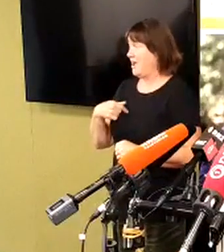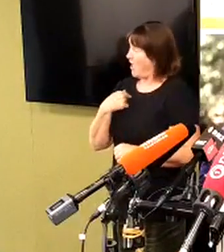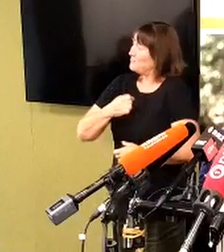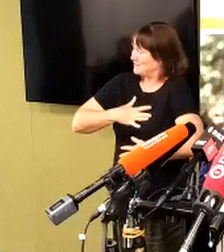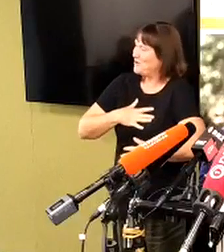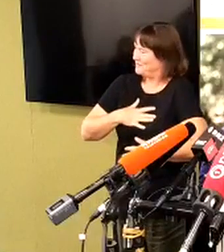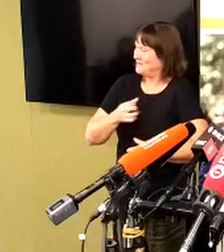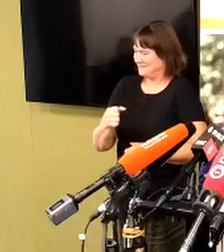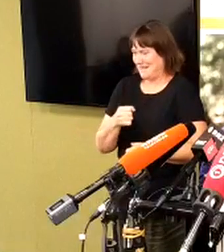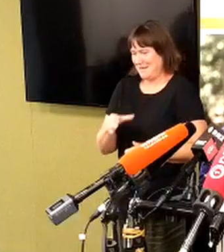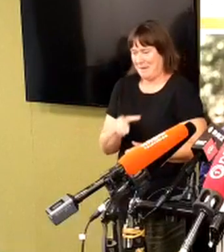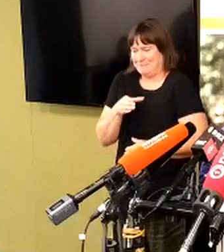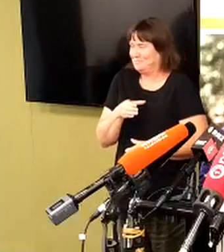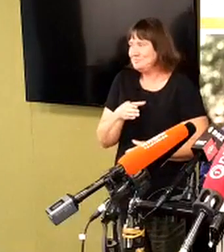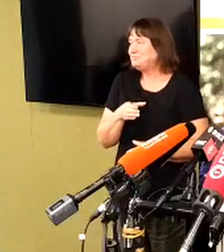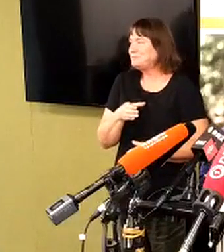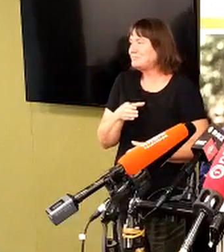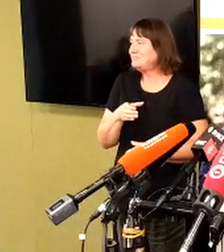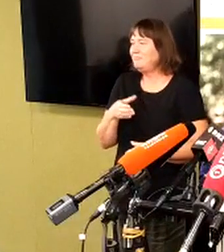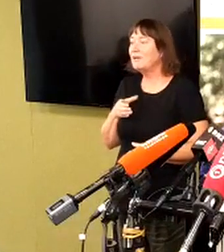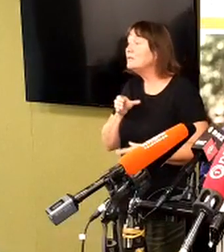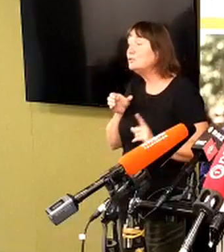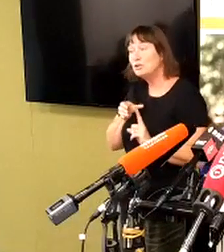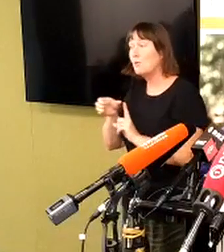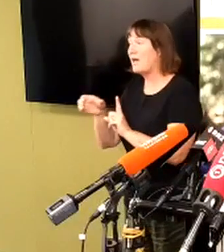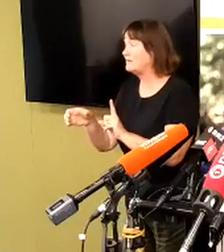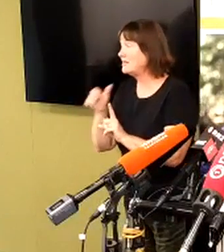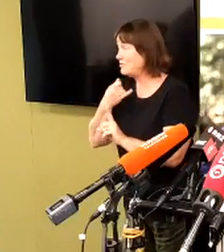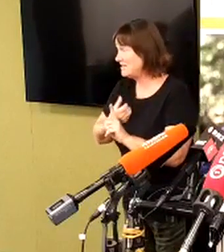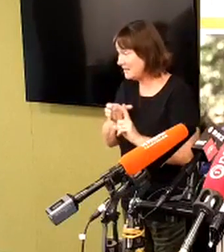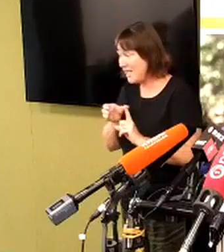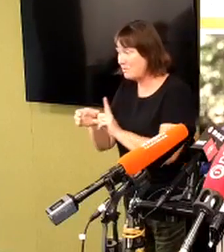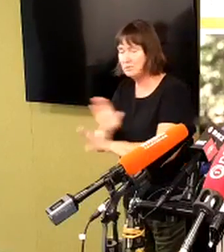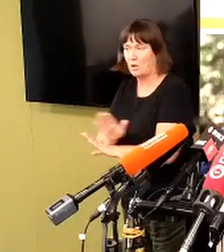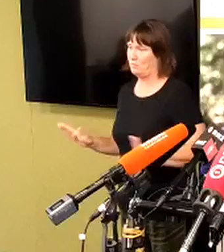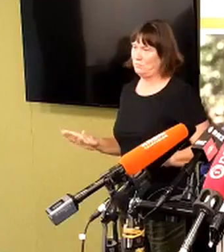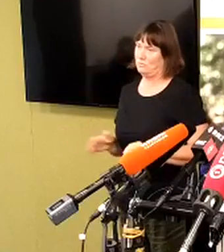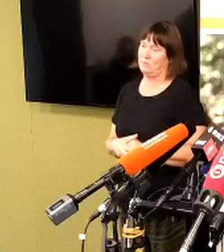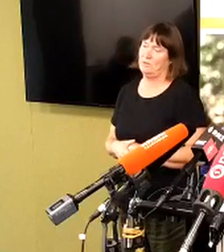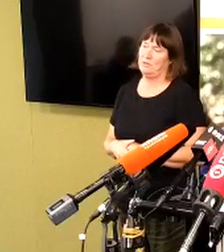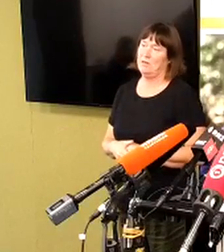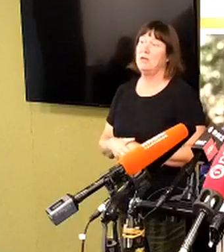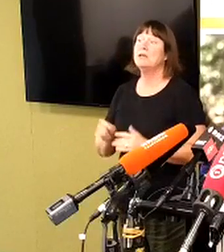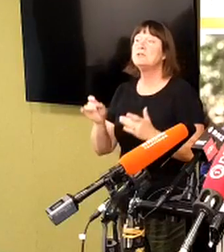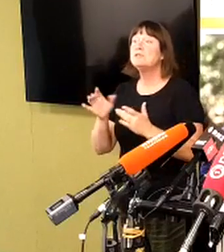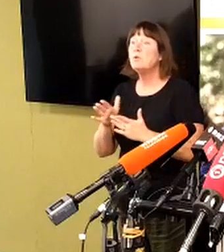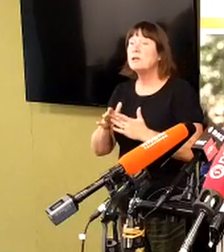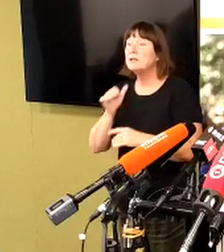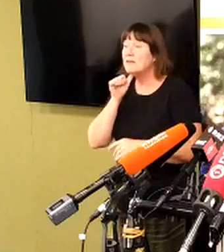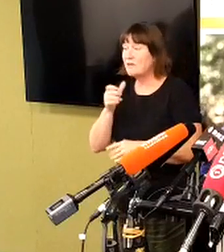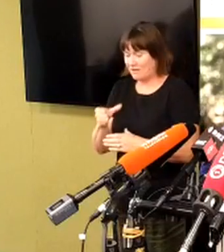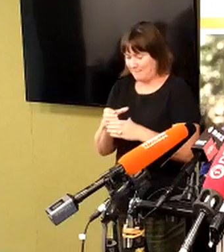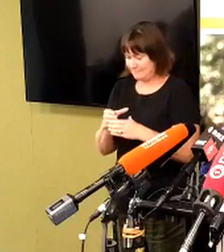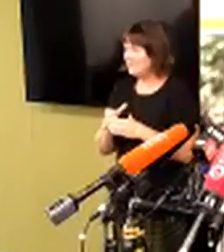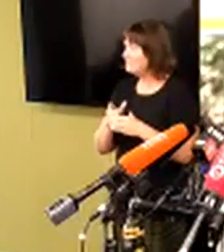keep cup myself, is you shouldn't be going out with your keep cup if you're symptomatic. And so the main thing is if you've got your